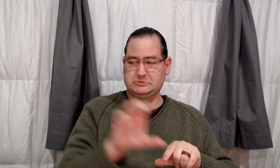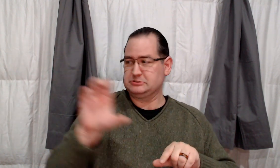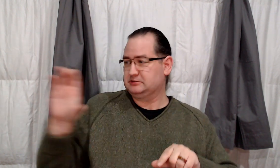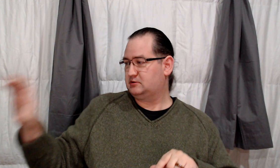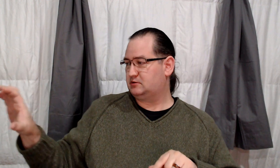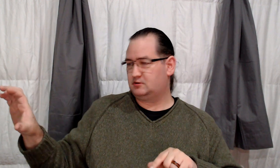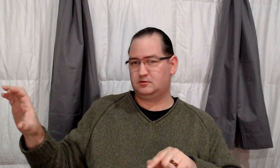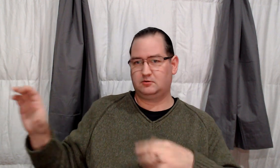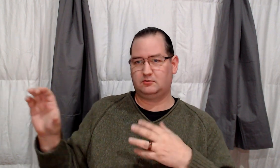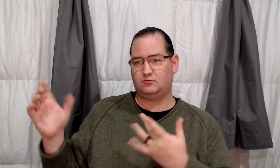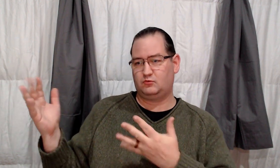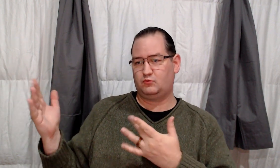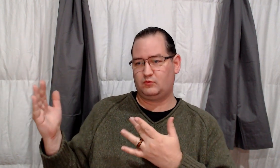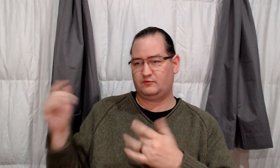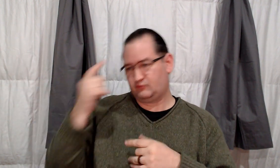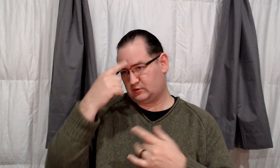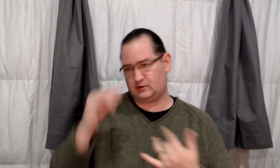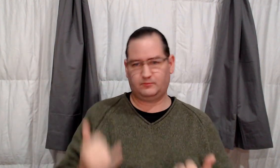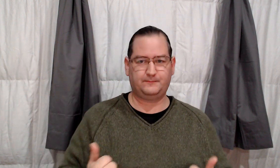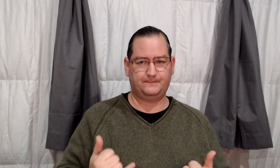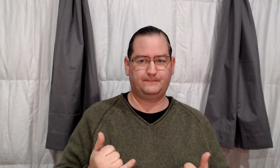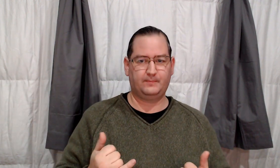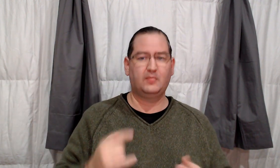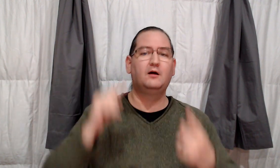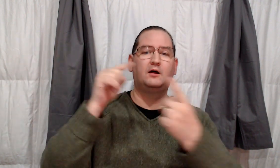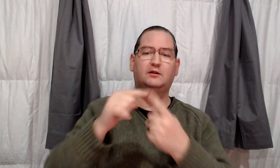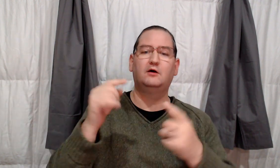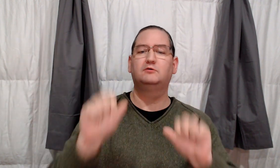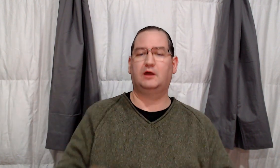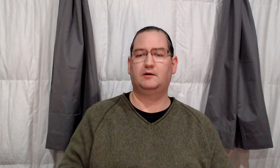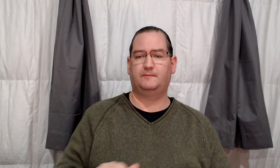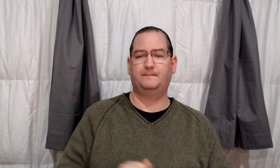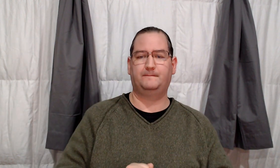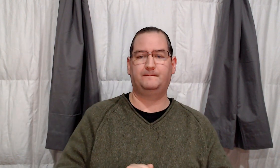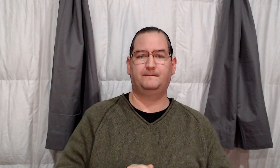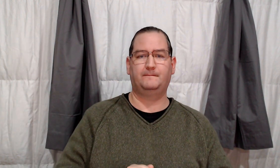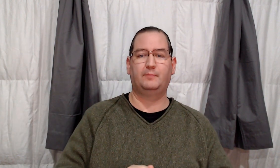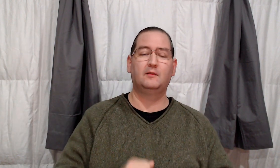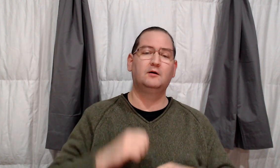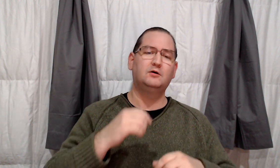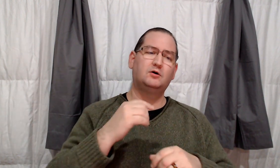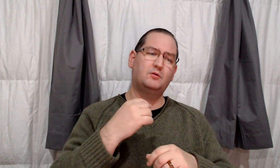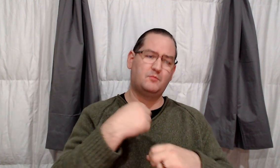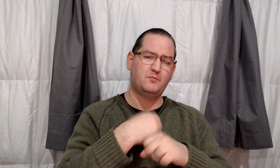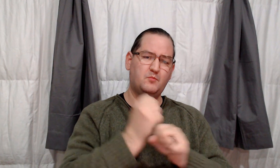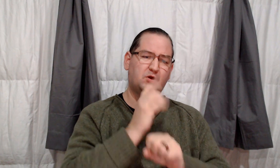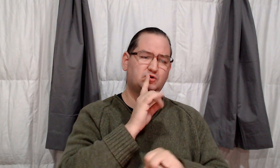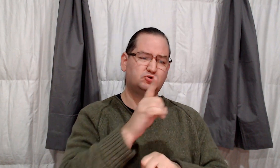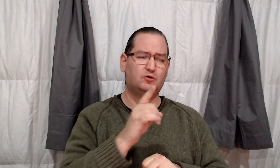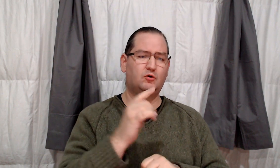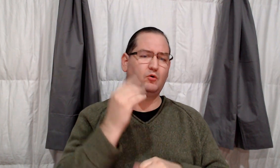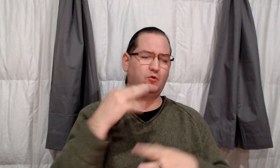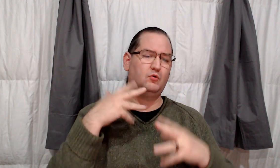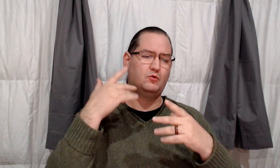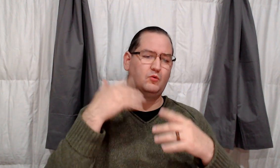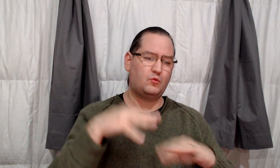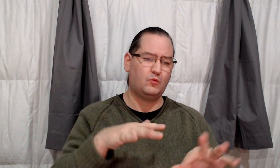As I stated earlier, make sure that you're not listening to this while you're driving or working heavy